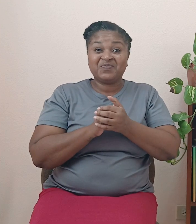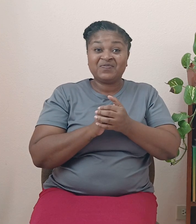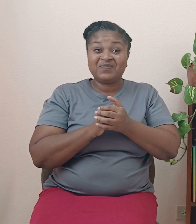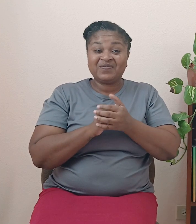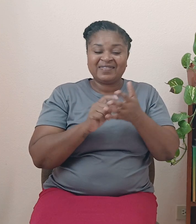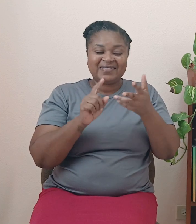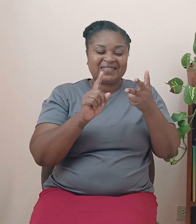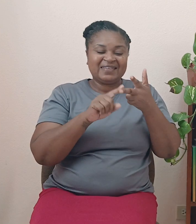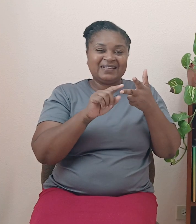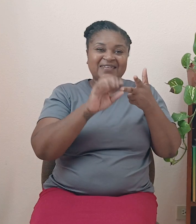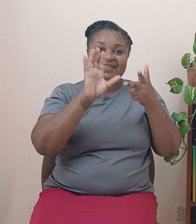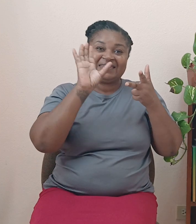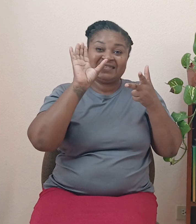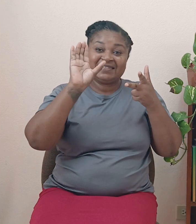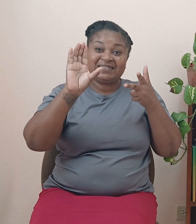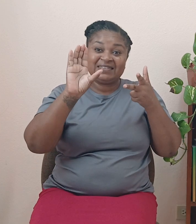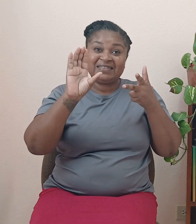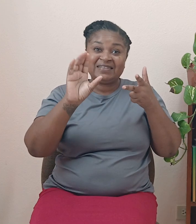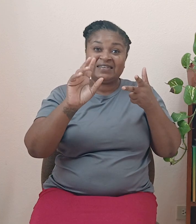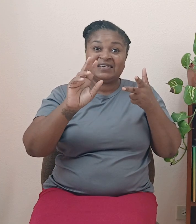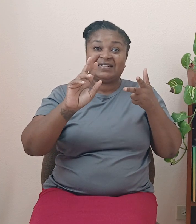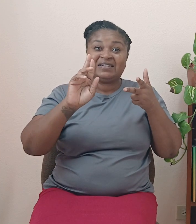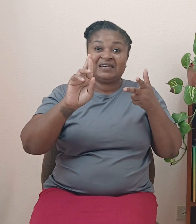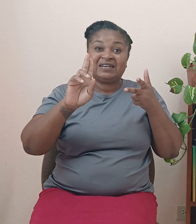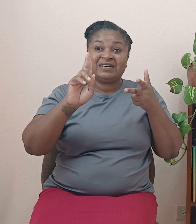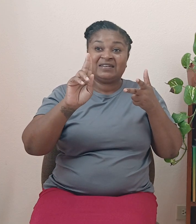C. She slept at Boaz's feet.